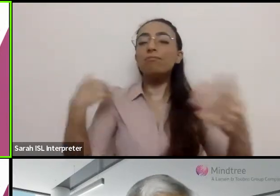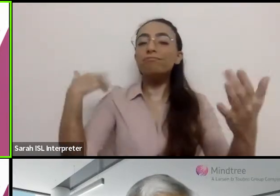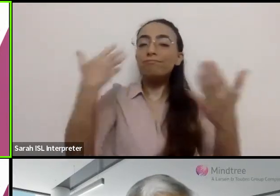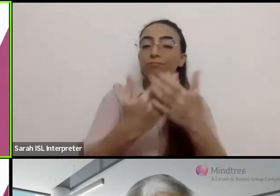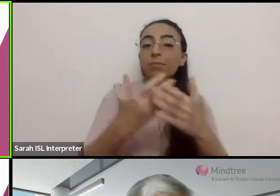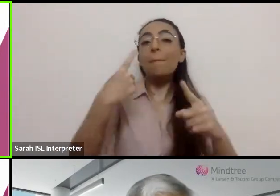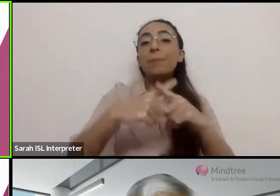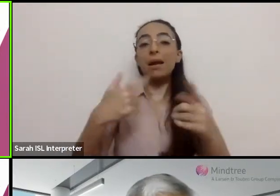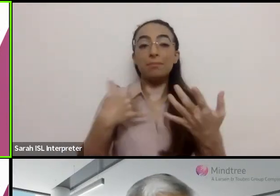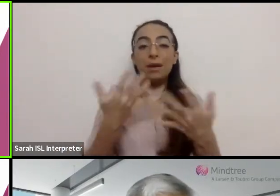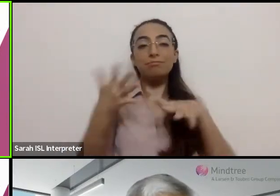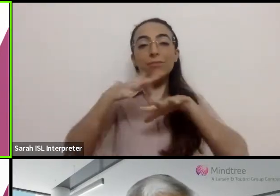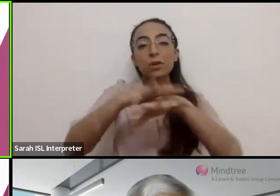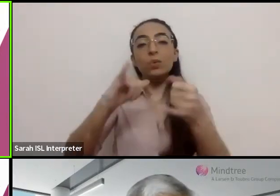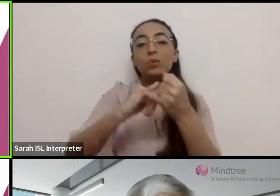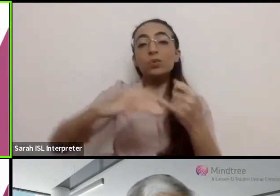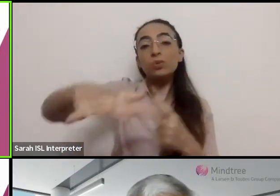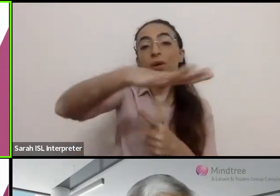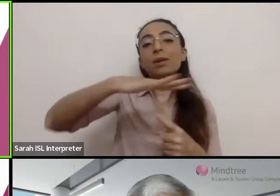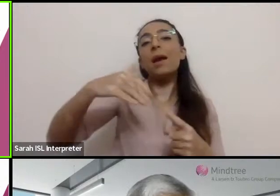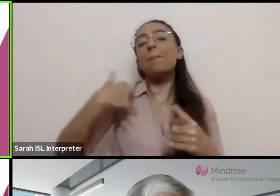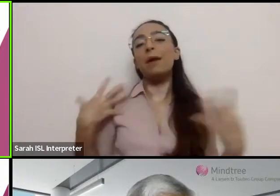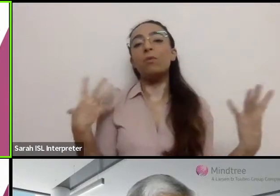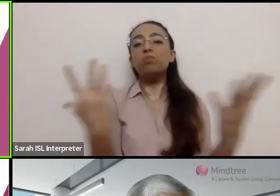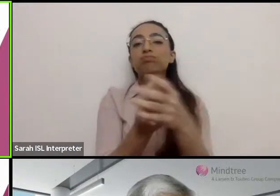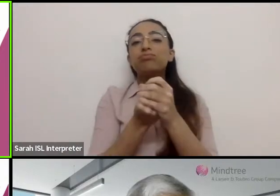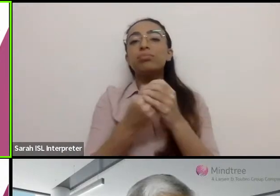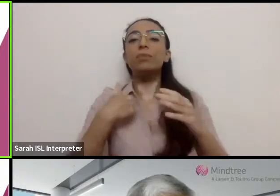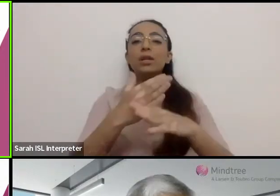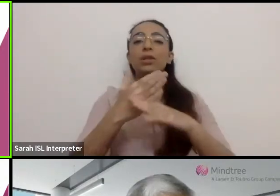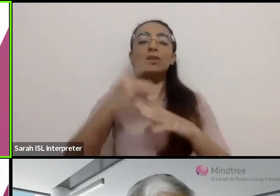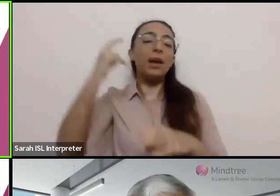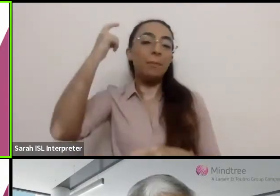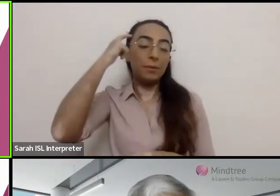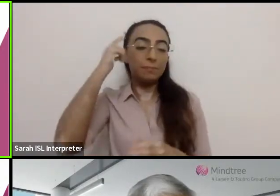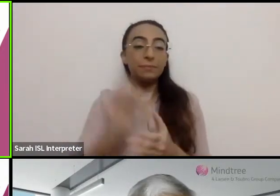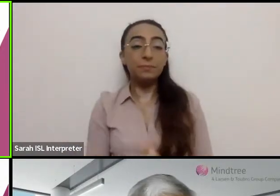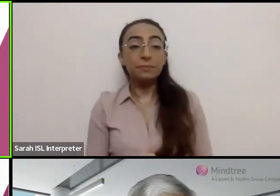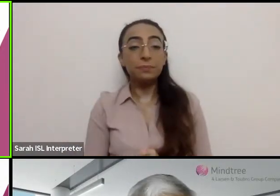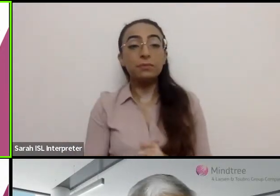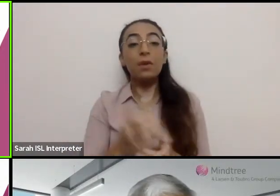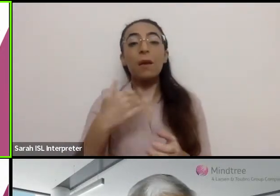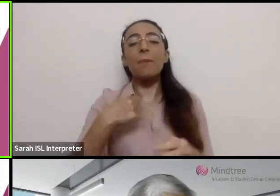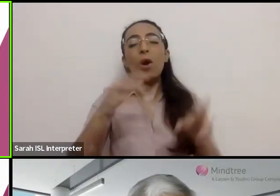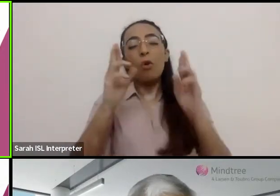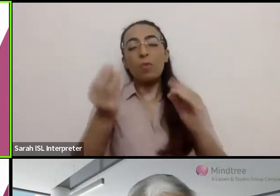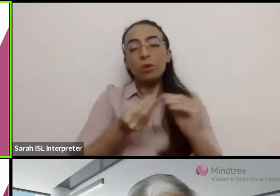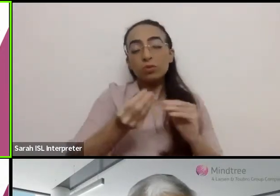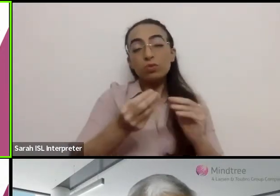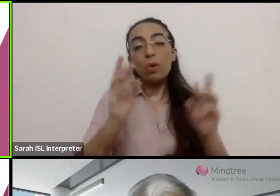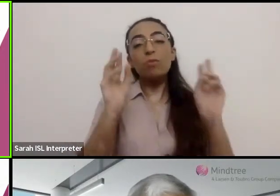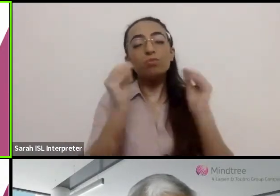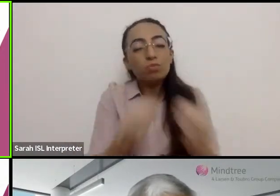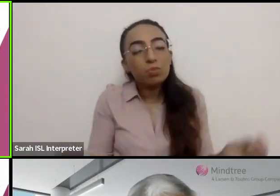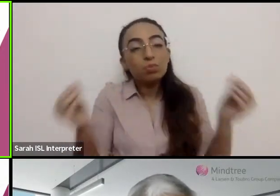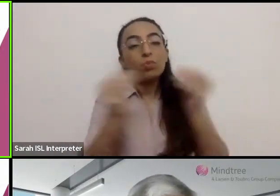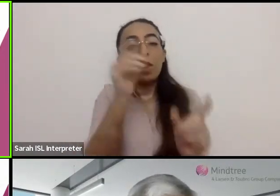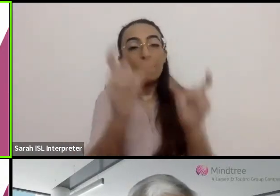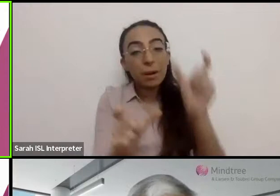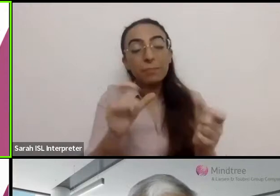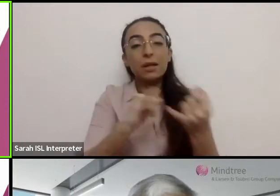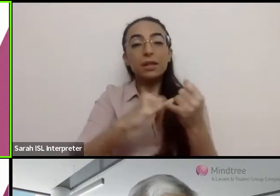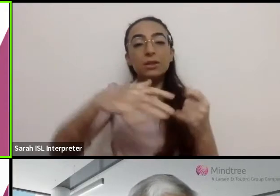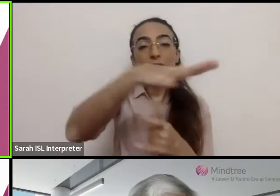society. We hope that more organizations come forward and show their commitment towards such